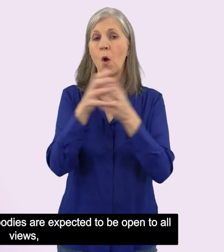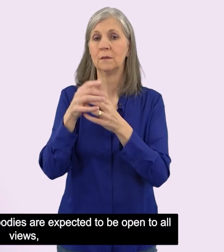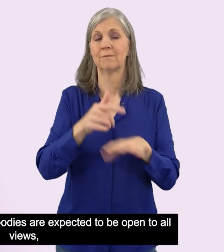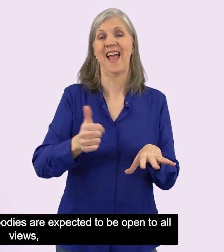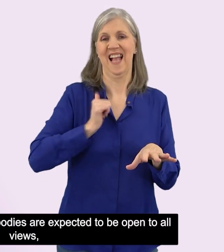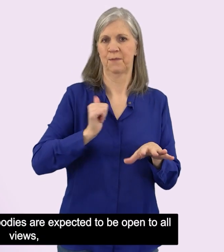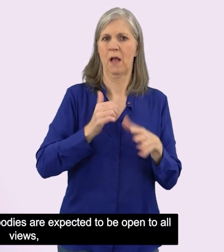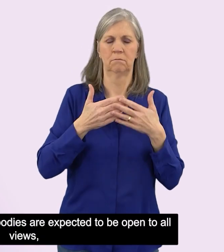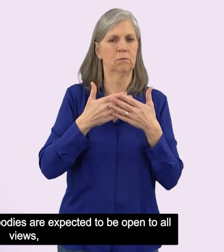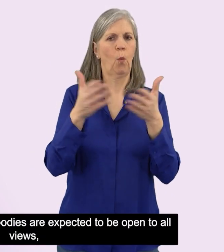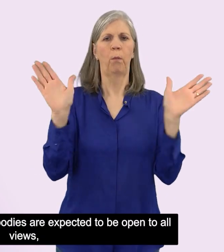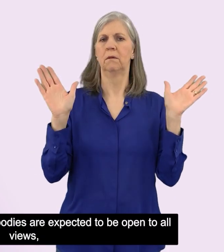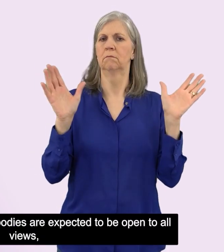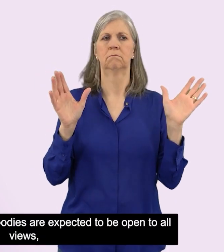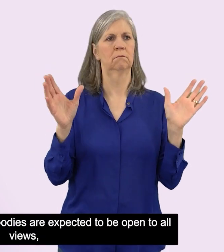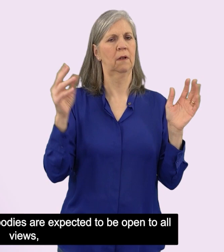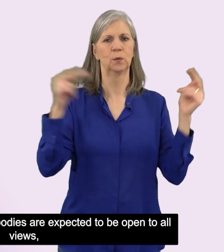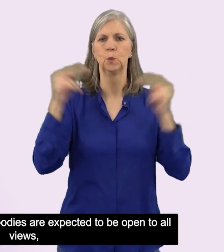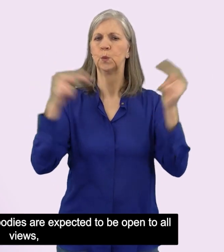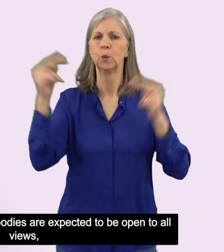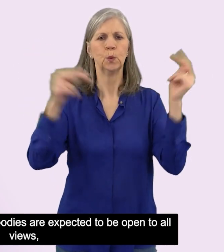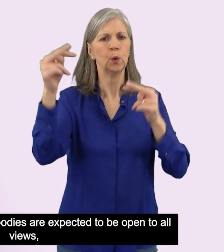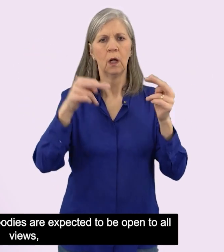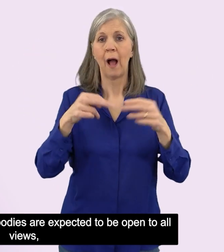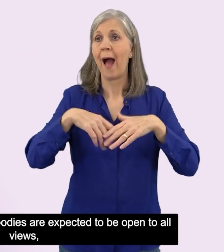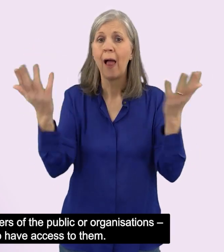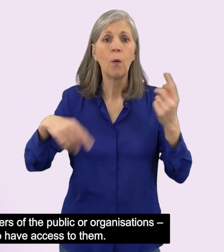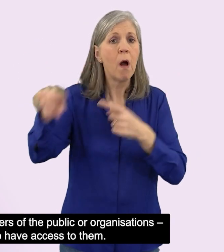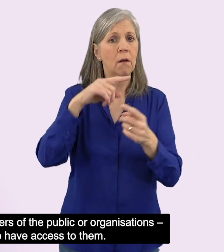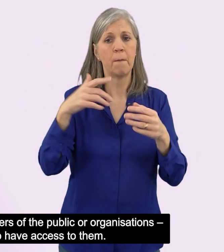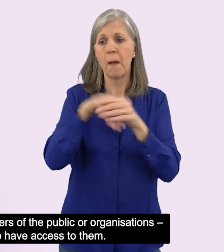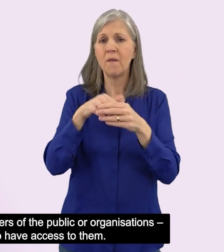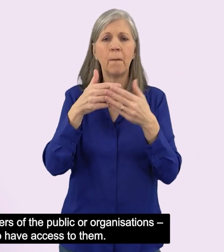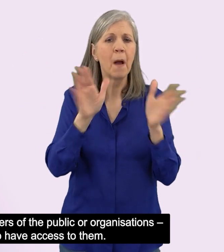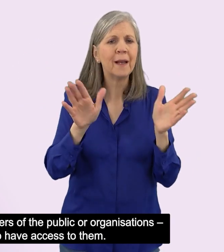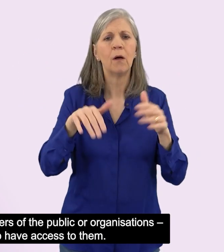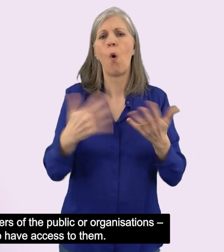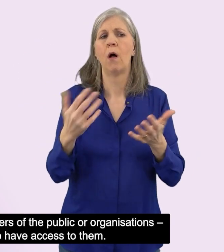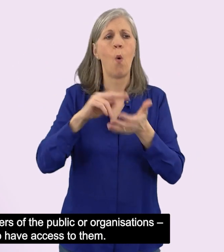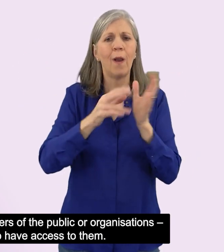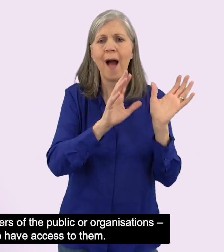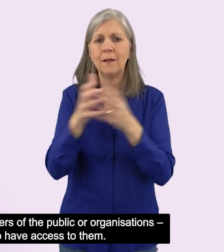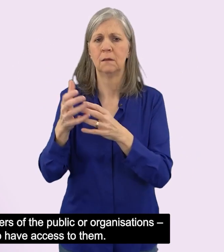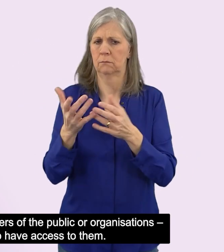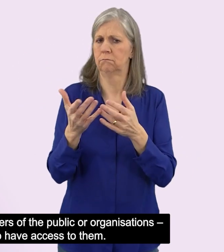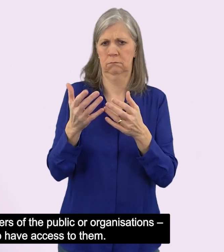10.1. Members of public bodies are expected to be open to all views, and for anyone. Members of the public